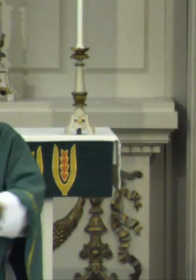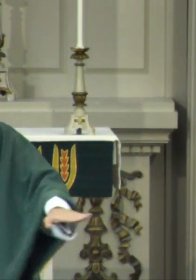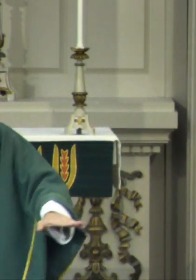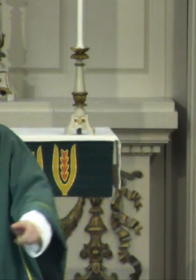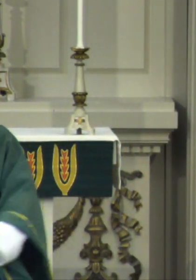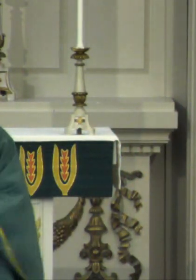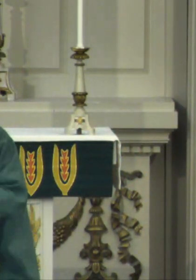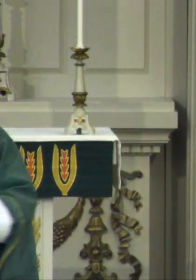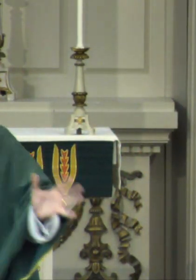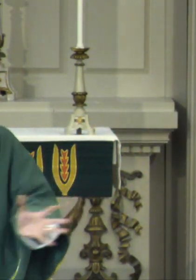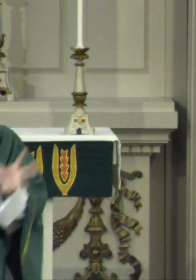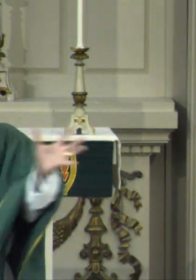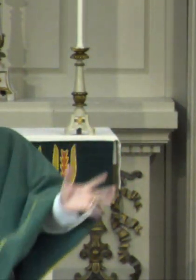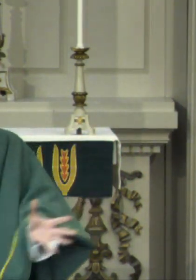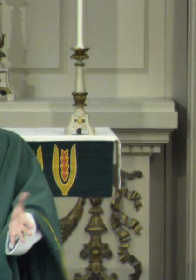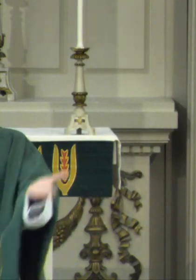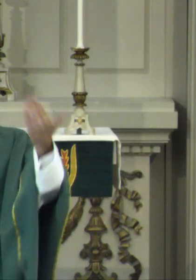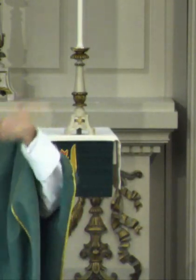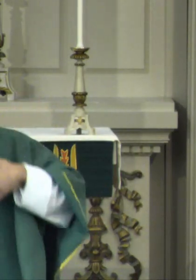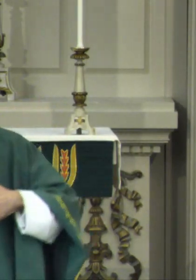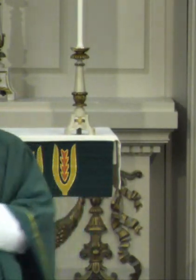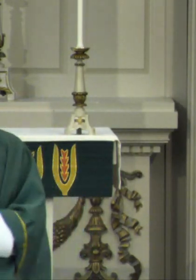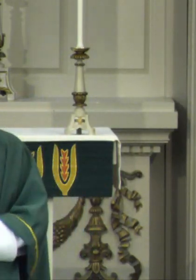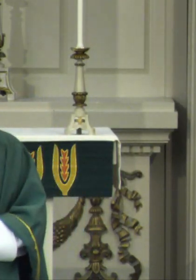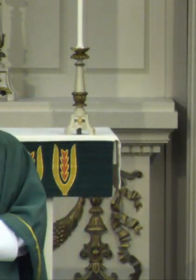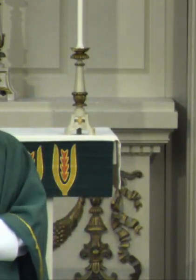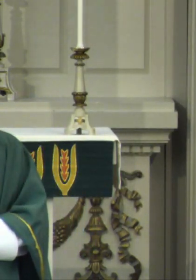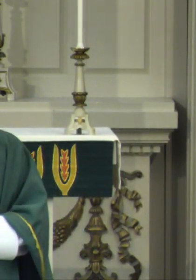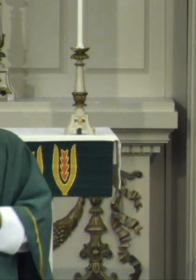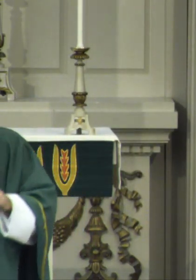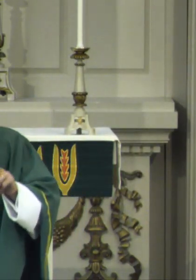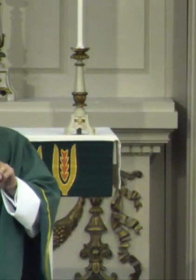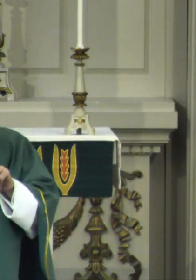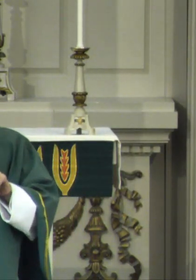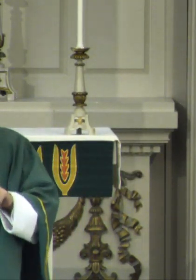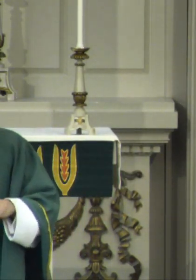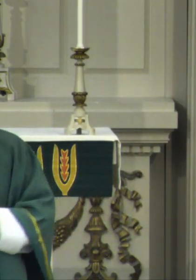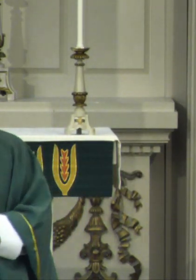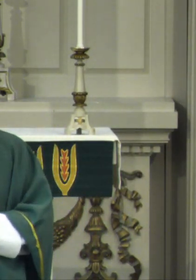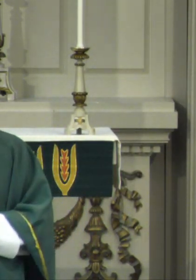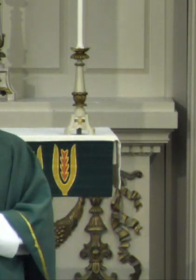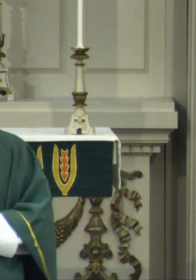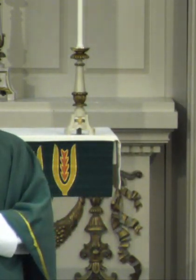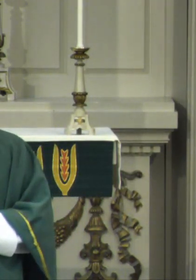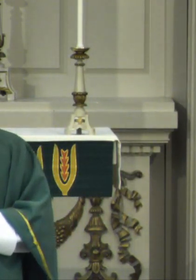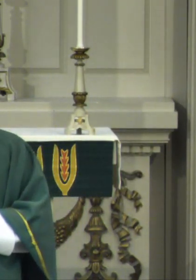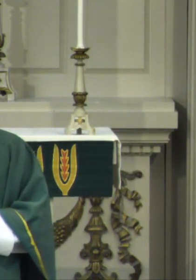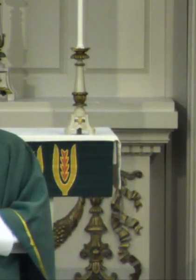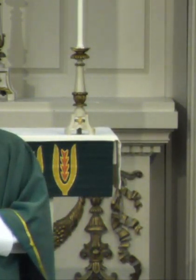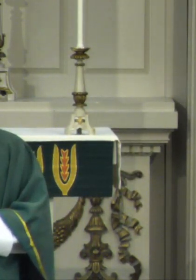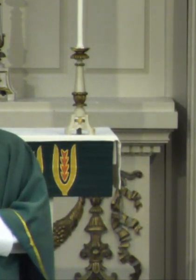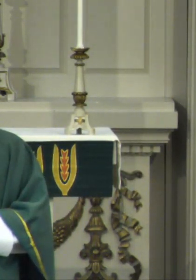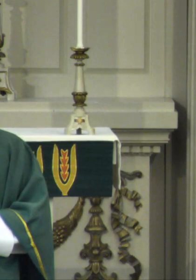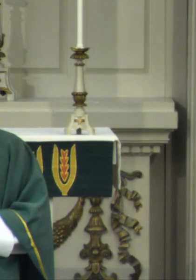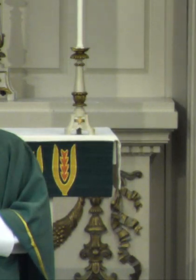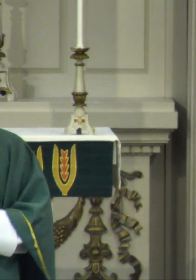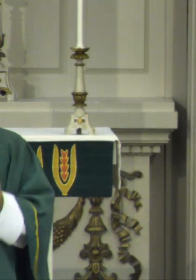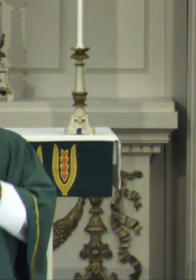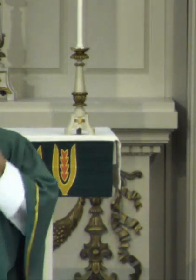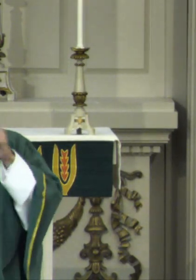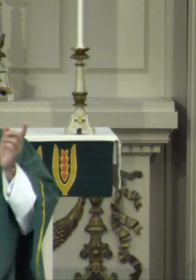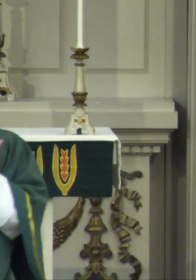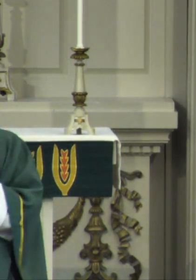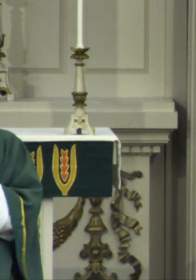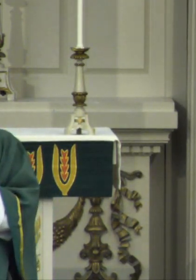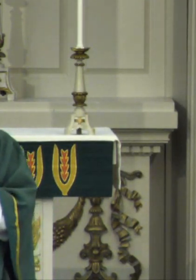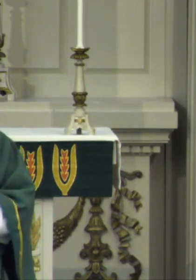kids in the parking lot. So come, join us, be part of that trunk or treat on Sunday, October 30th. It's going